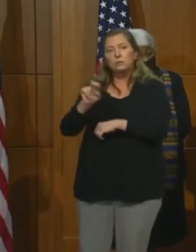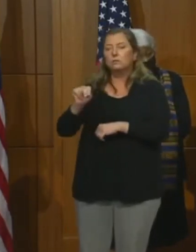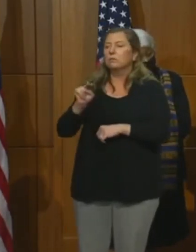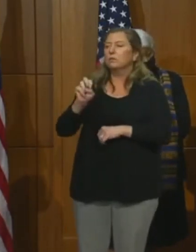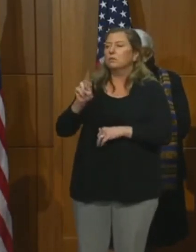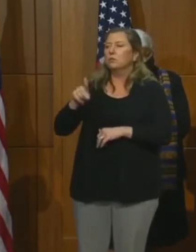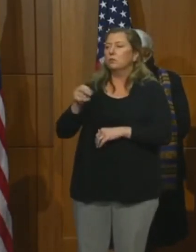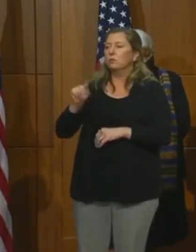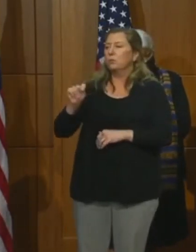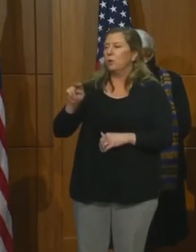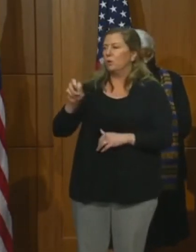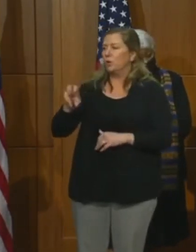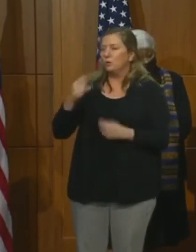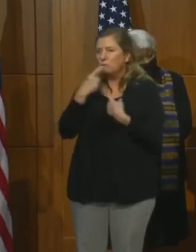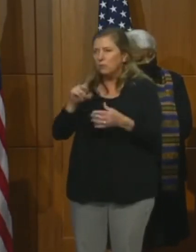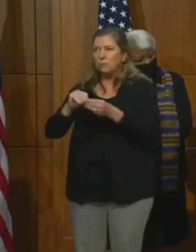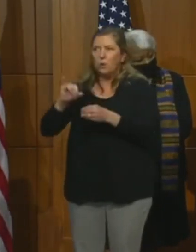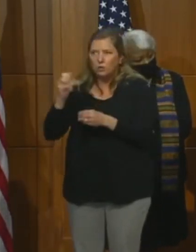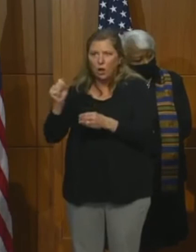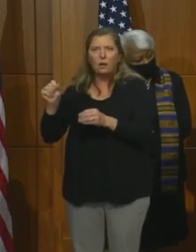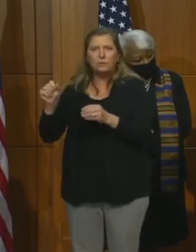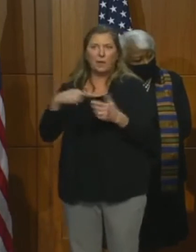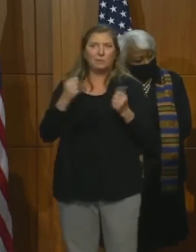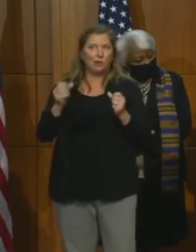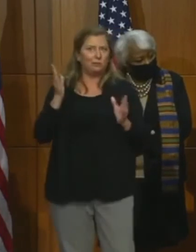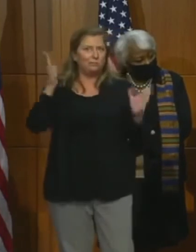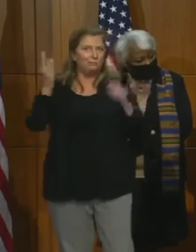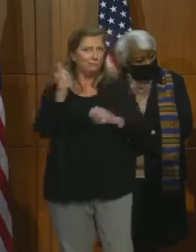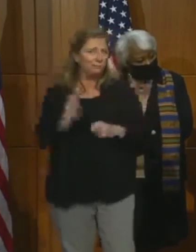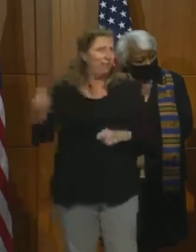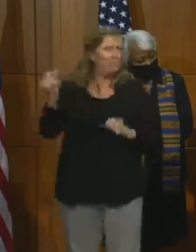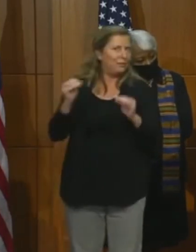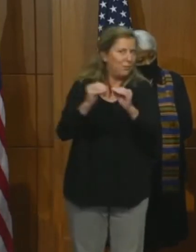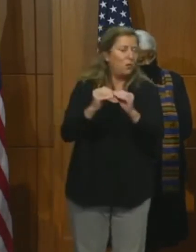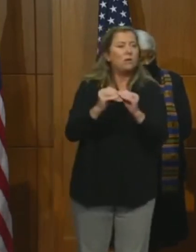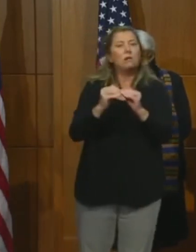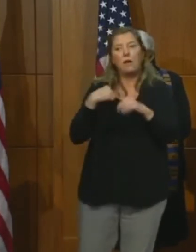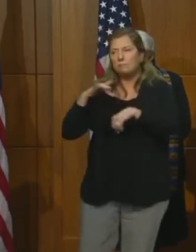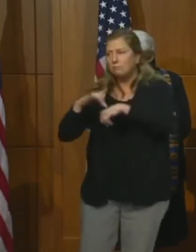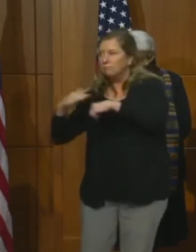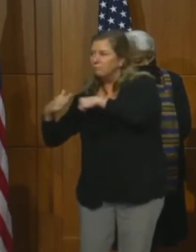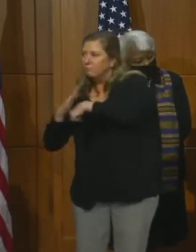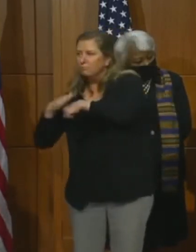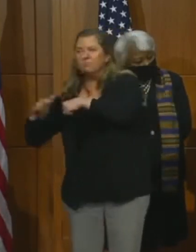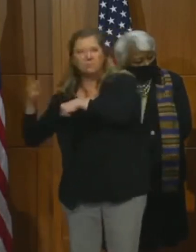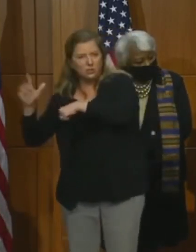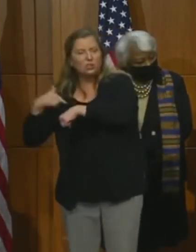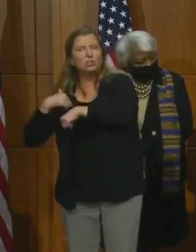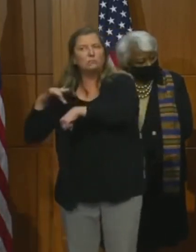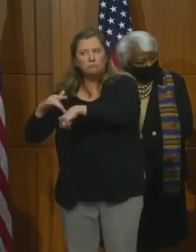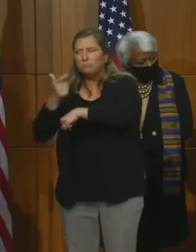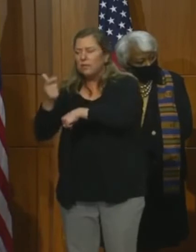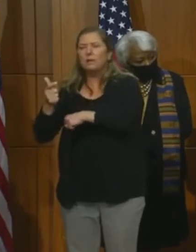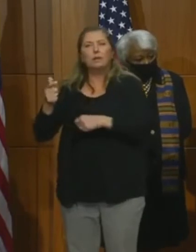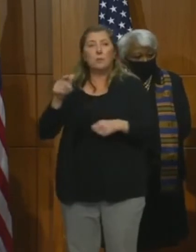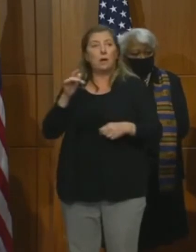jobs announcement. I'm starting to get out, travel more. As you know, I've been to the ocean front. I'm pleased